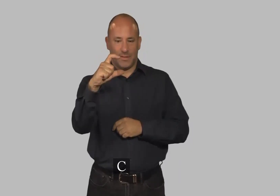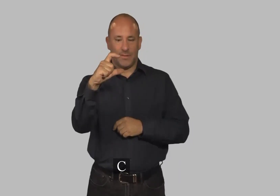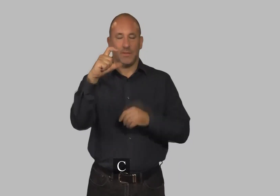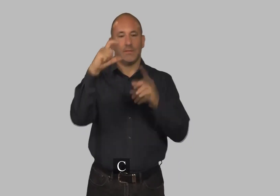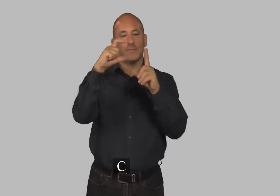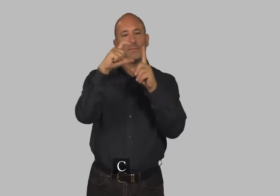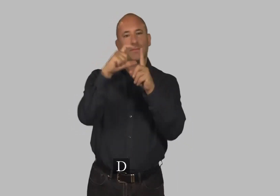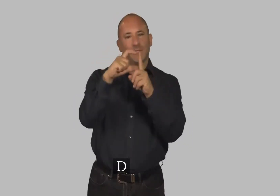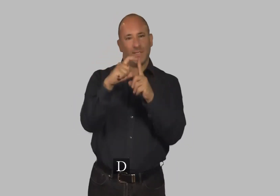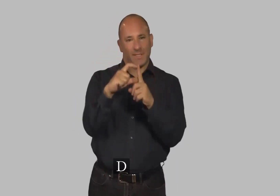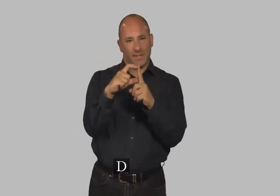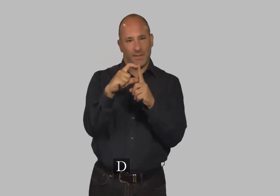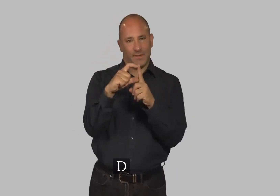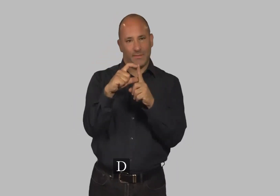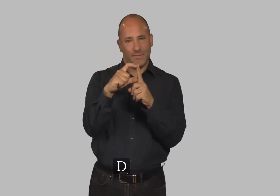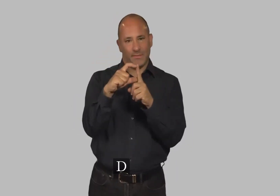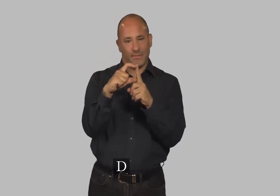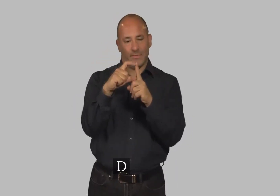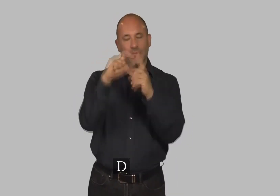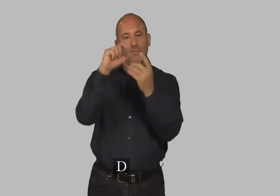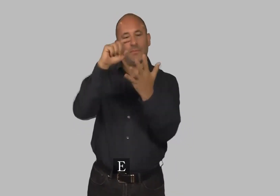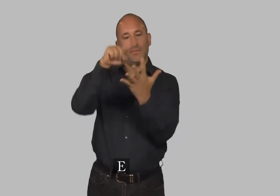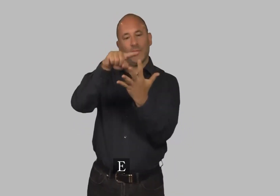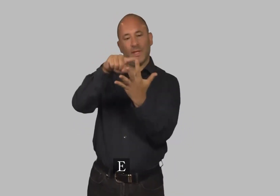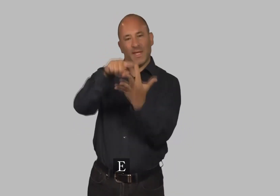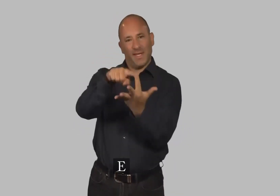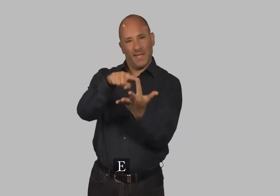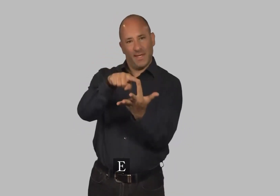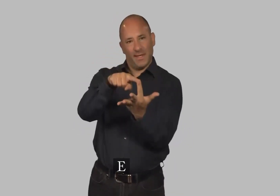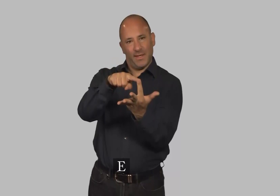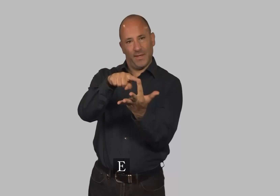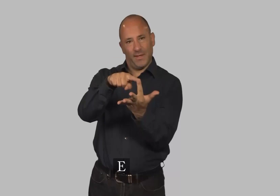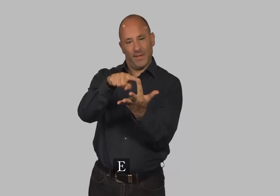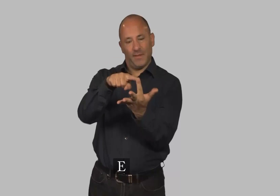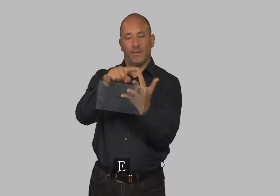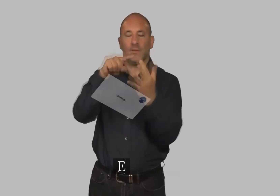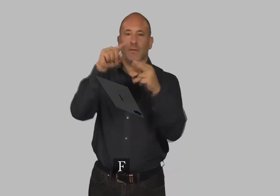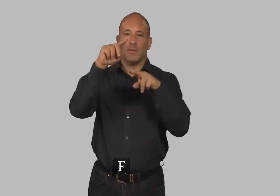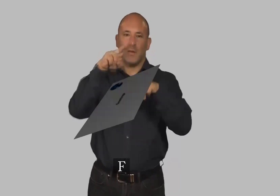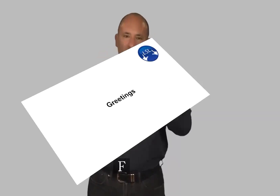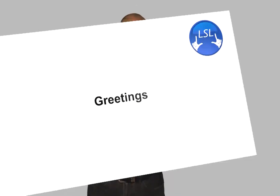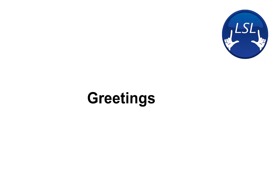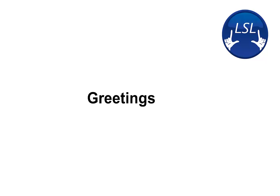C, D, E.